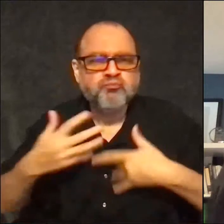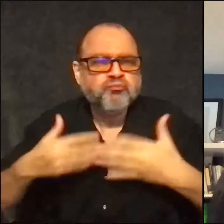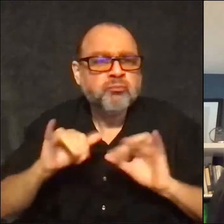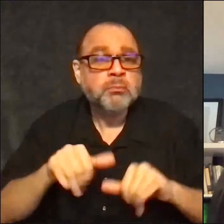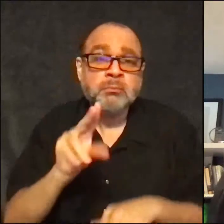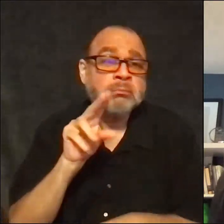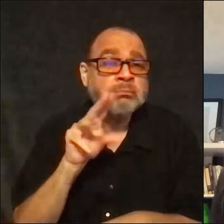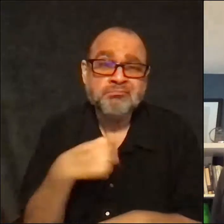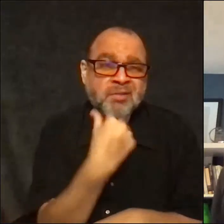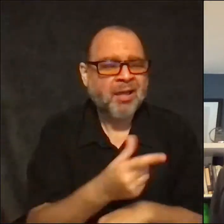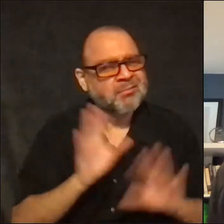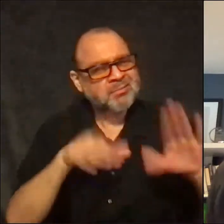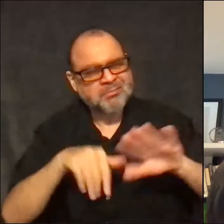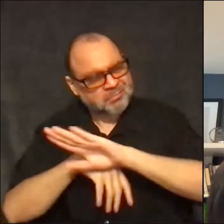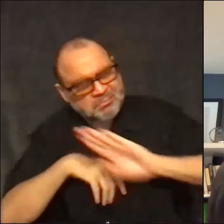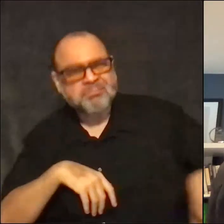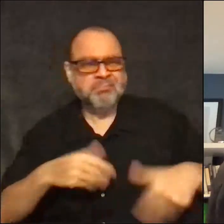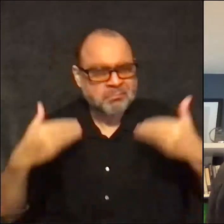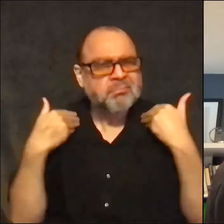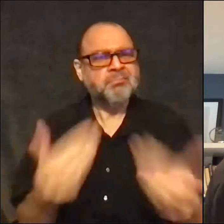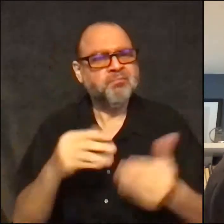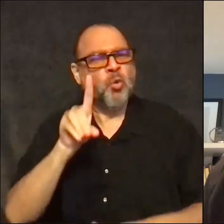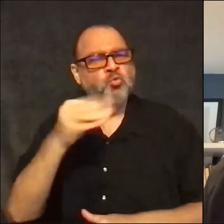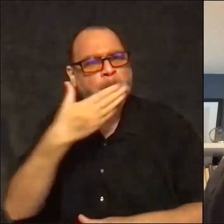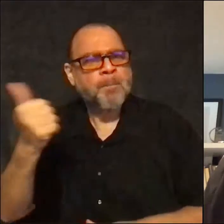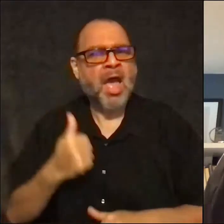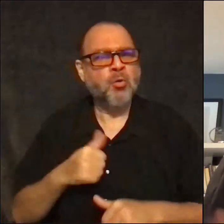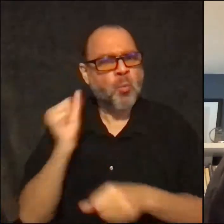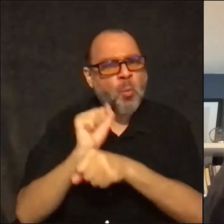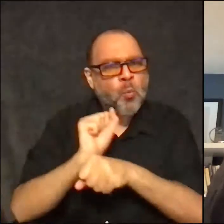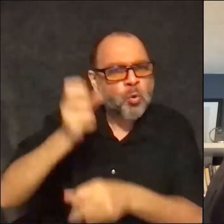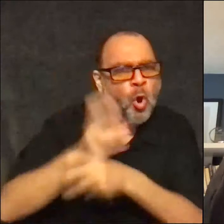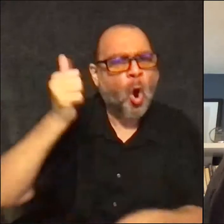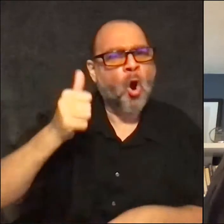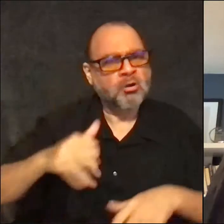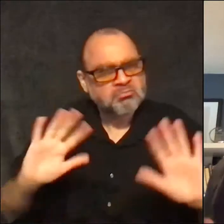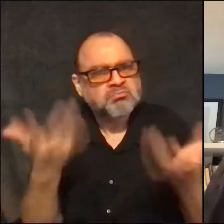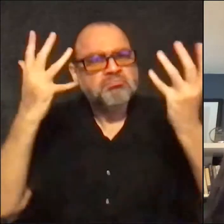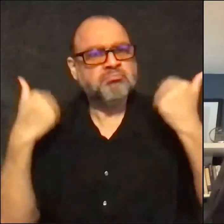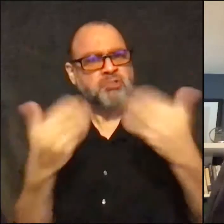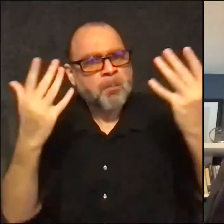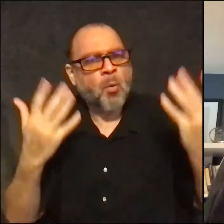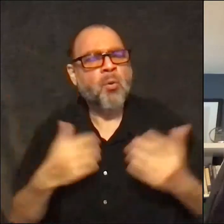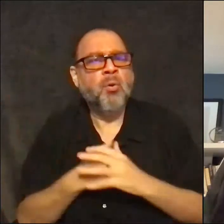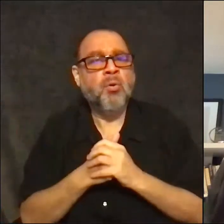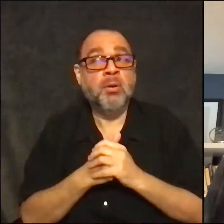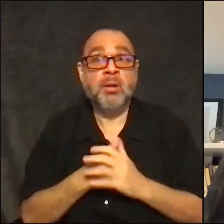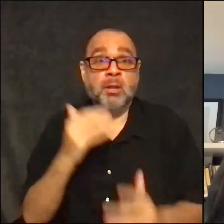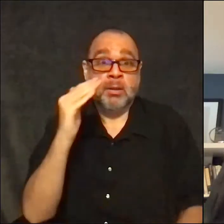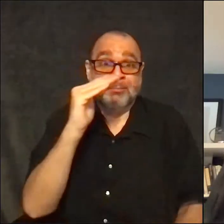And, you know, black folks often do more with less. We often just do what we're told.